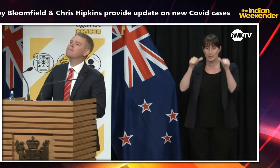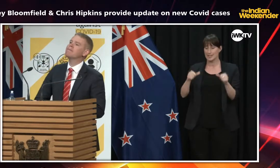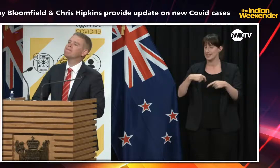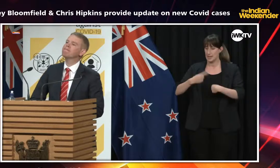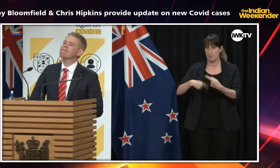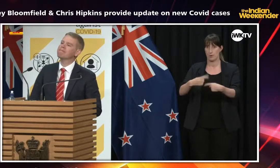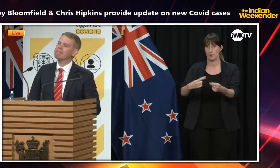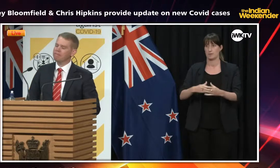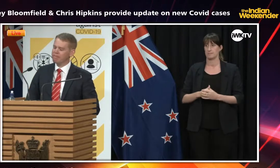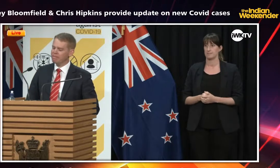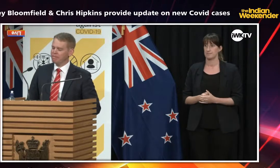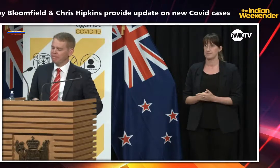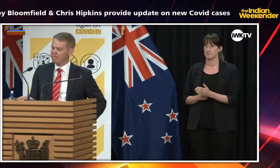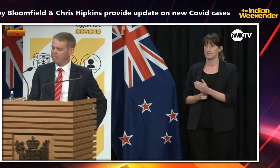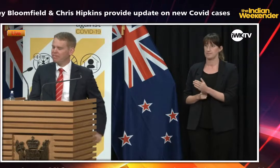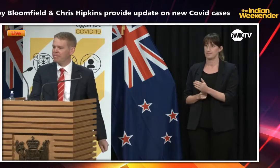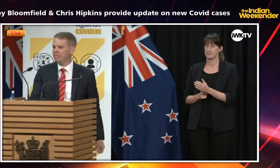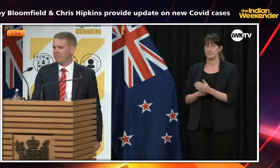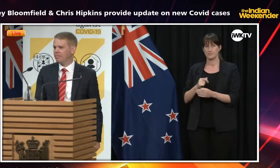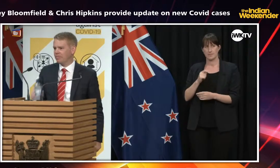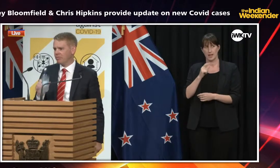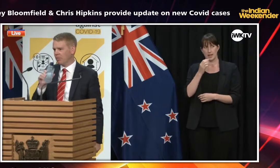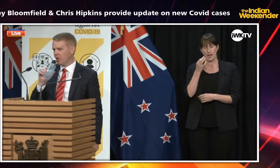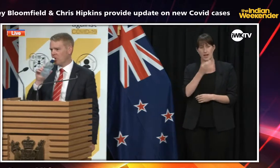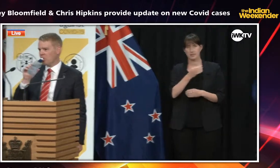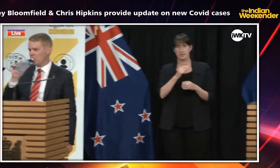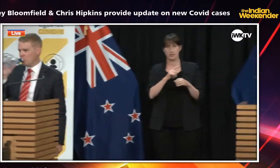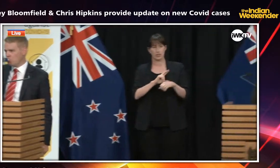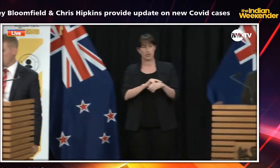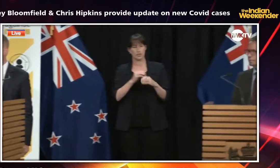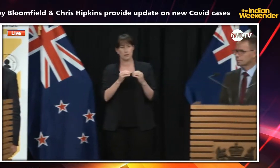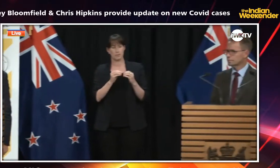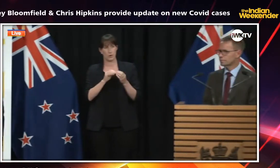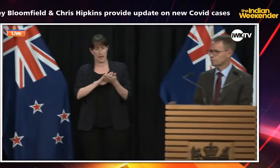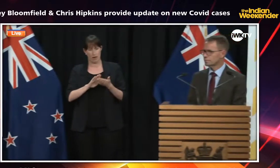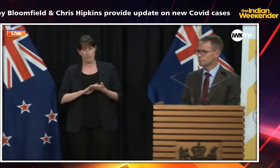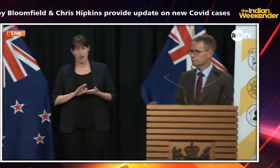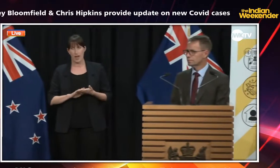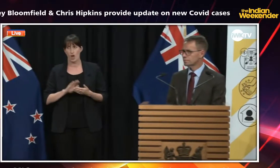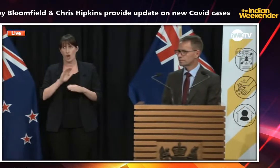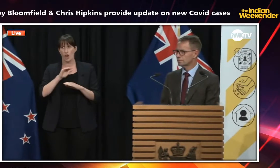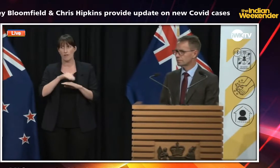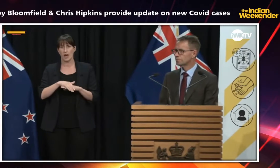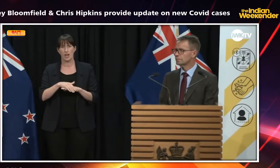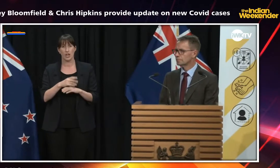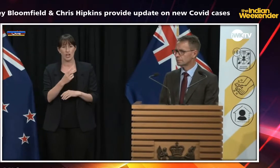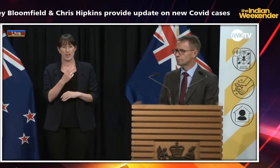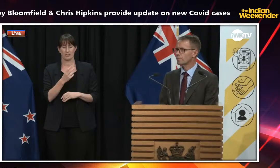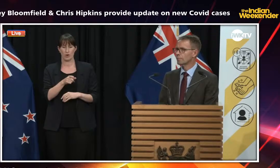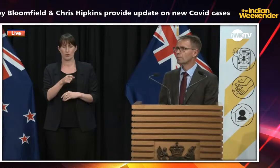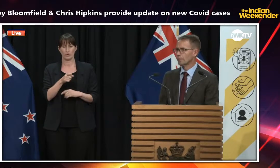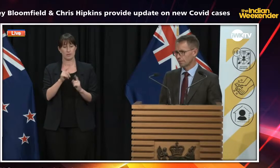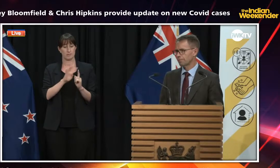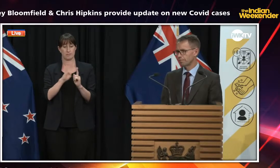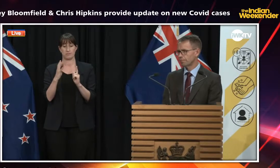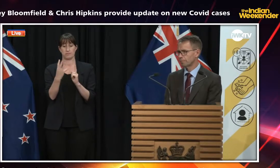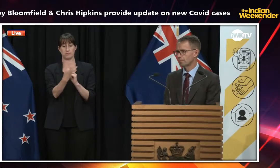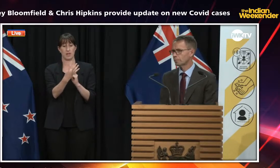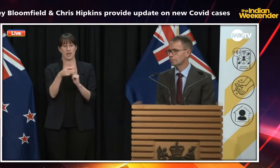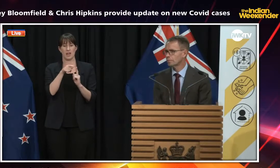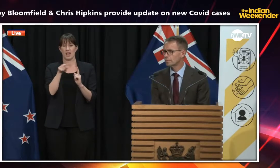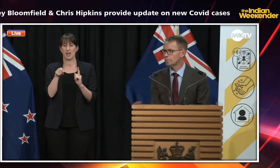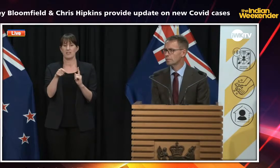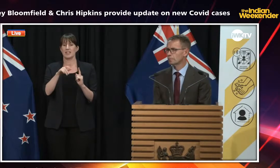Audrey. Dr. Bloomfield, can you just clarify your reference to 2,000 casual plus contacts, and